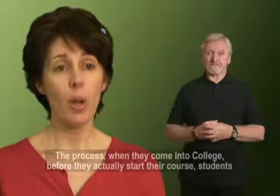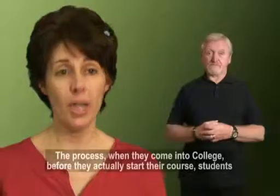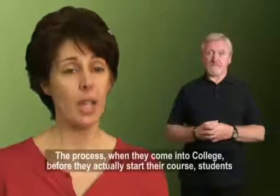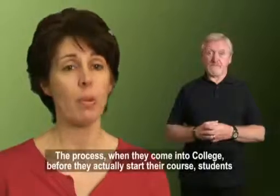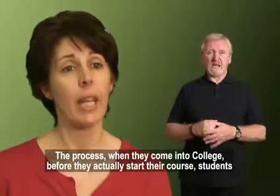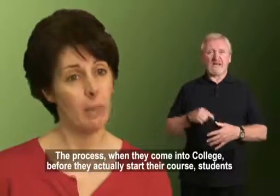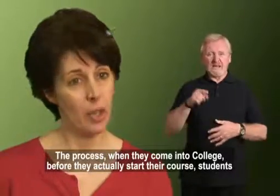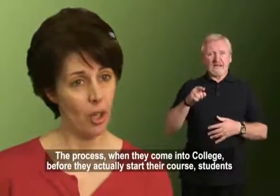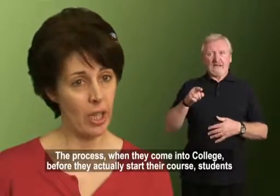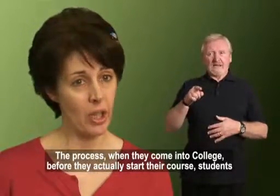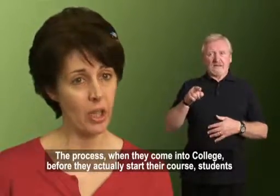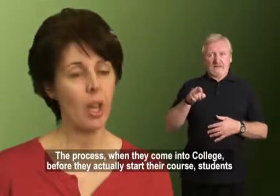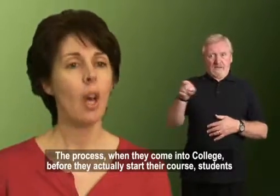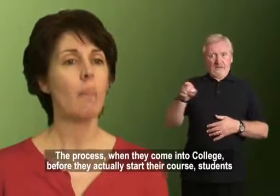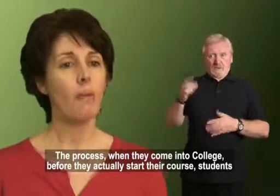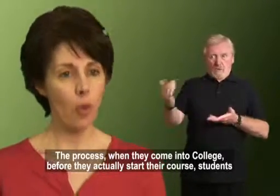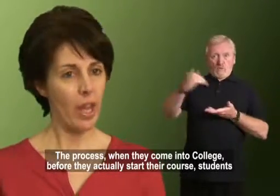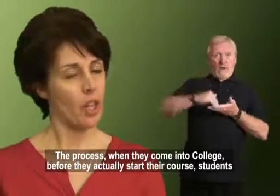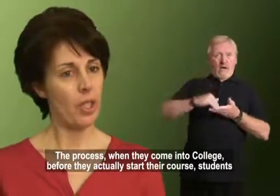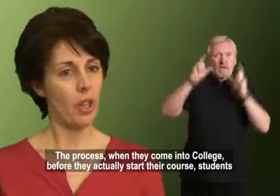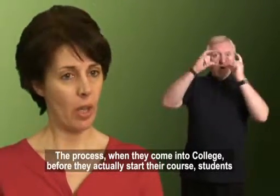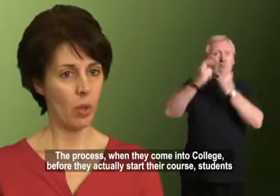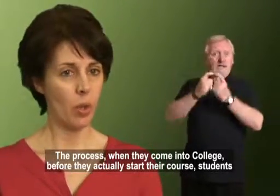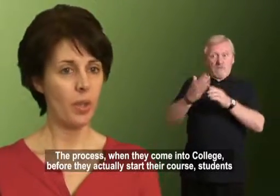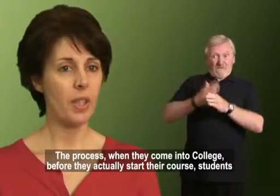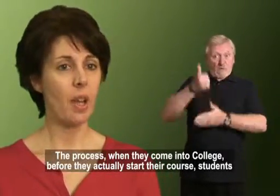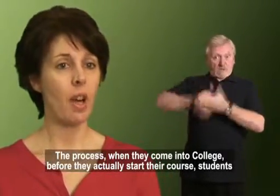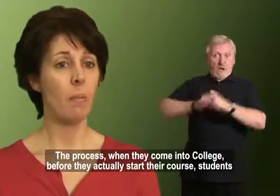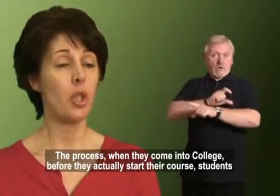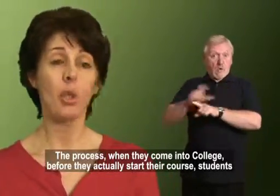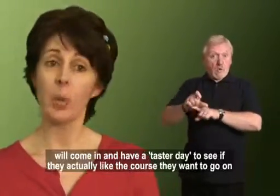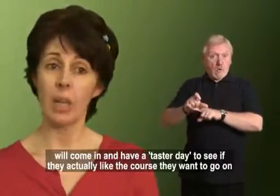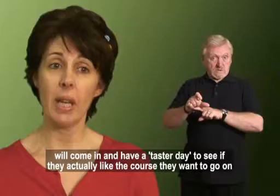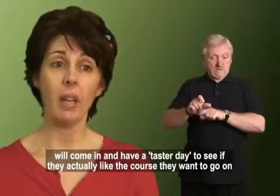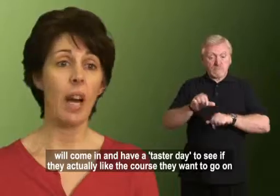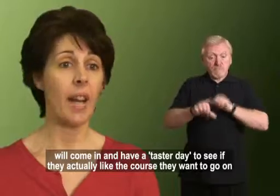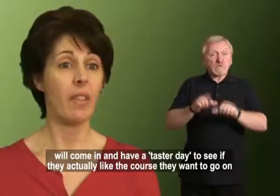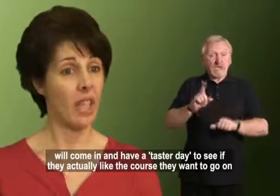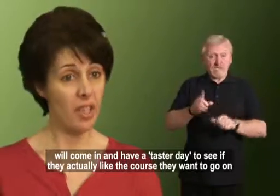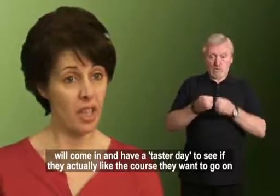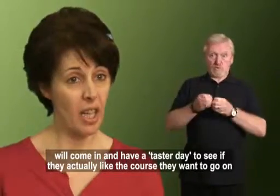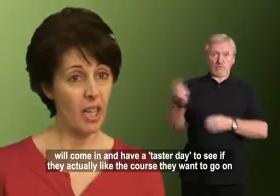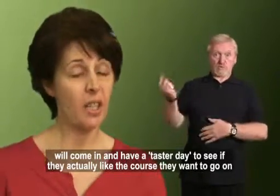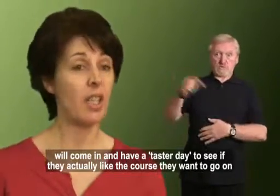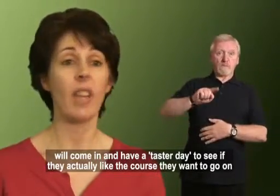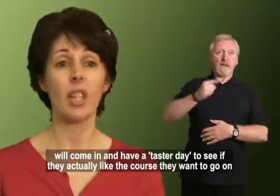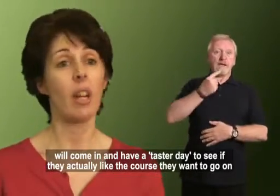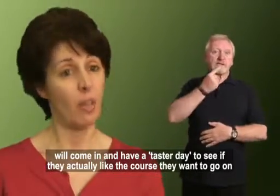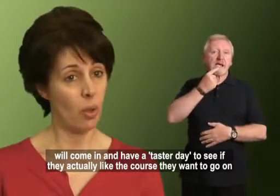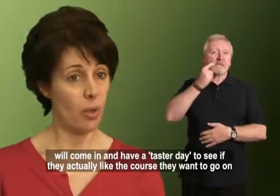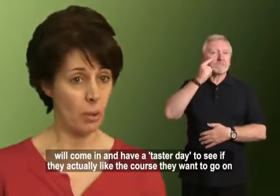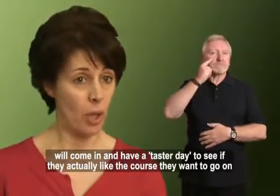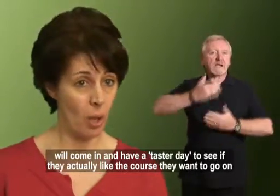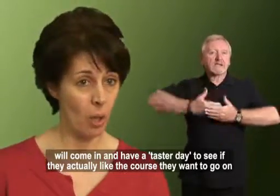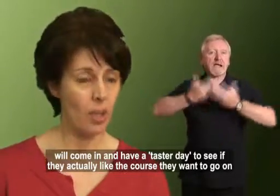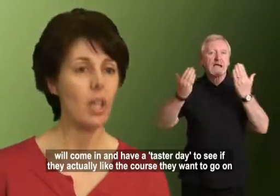The process when they come into college, before they actually start their course, students will come in and have a taster day to see if they actually like